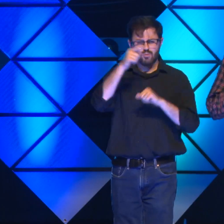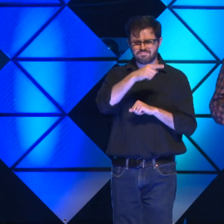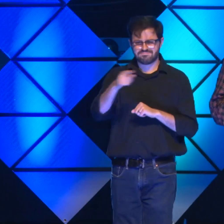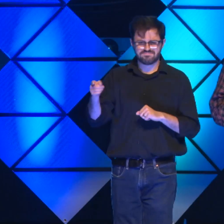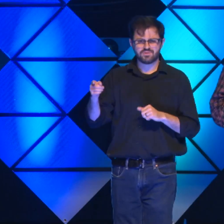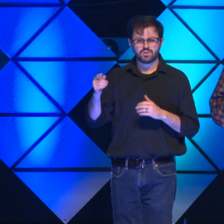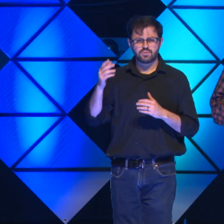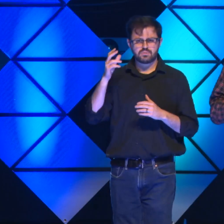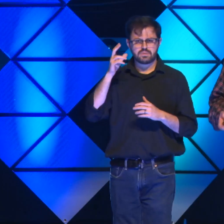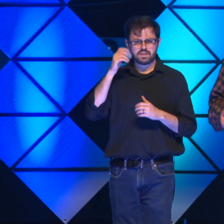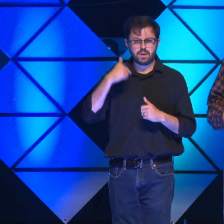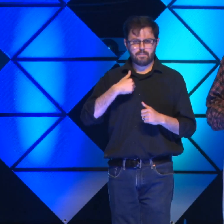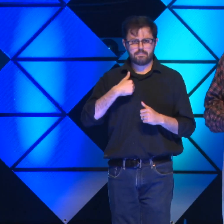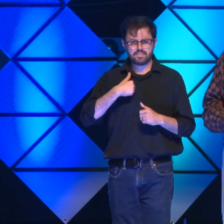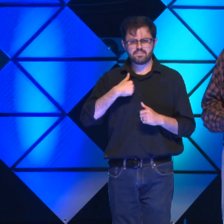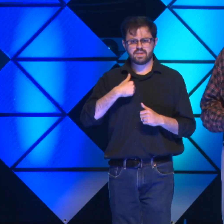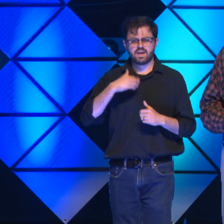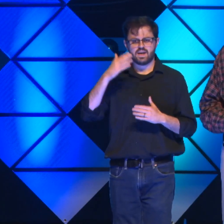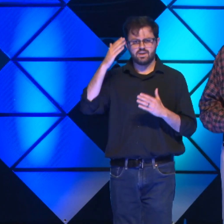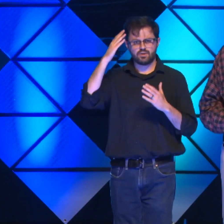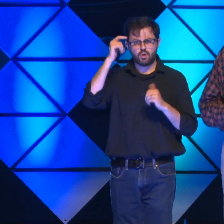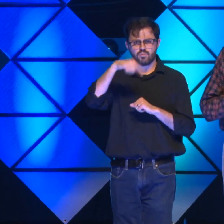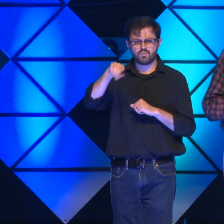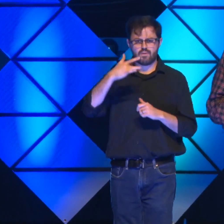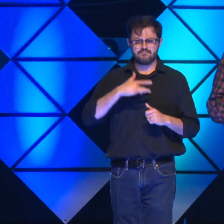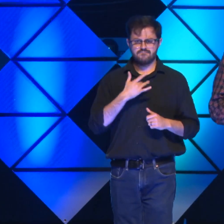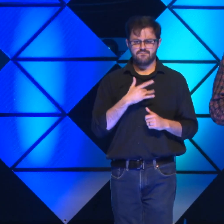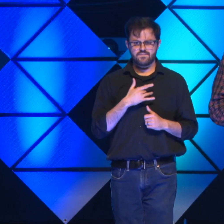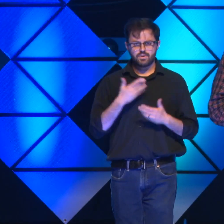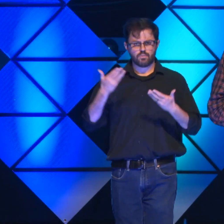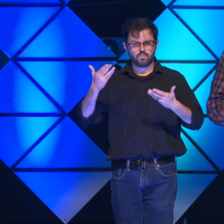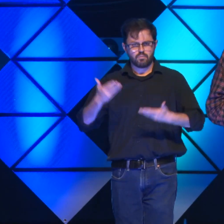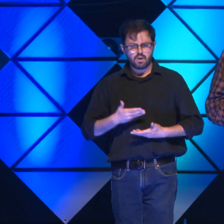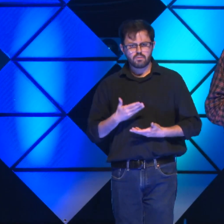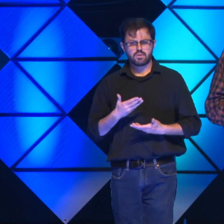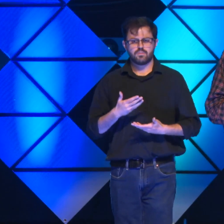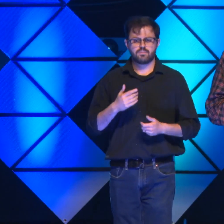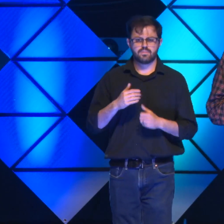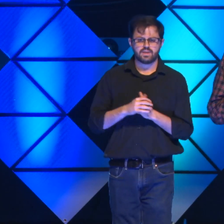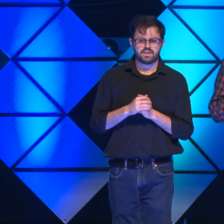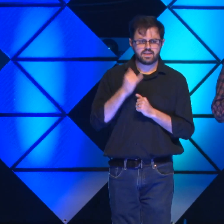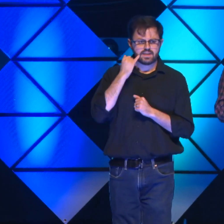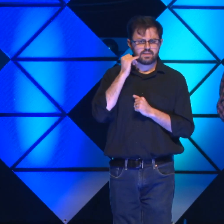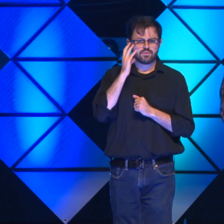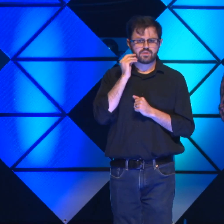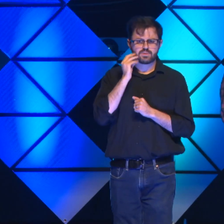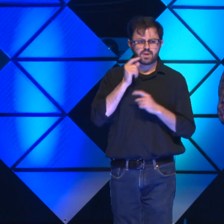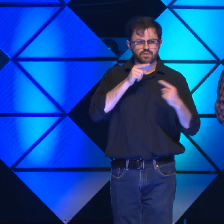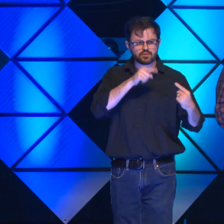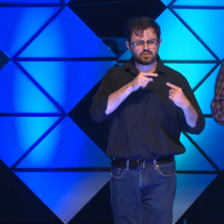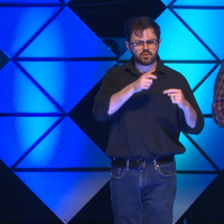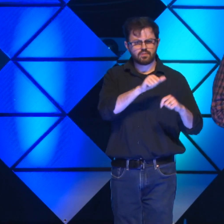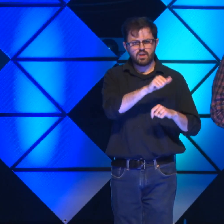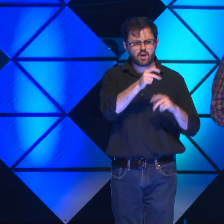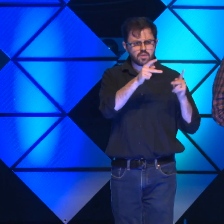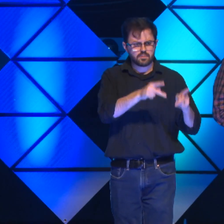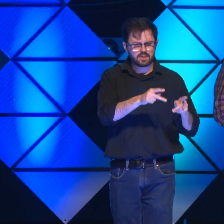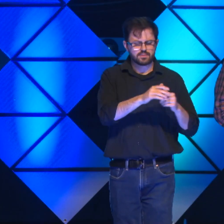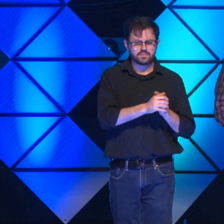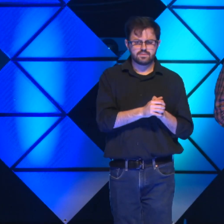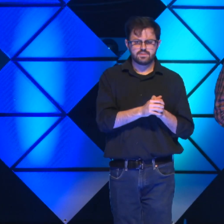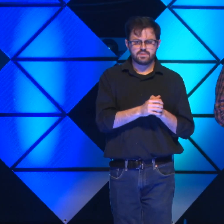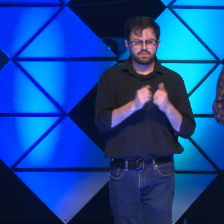I mean those that have experienced the hurt of the other. I also mean those that consider this their place of